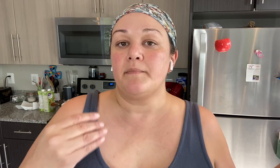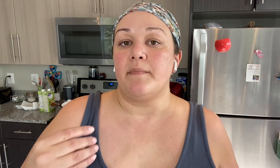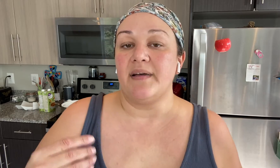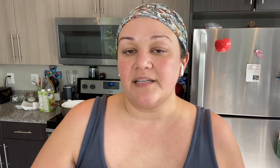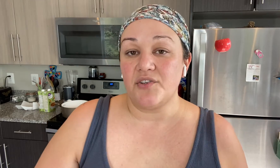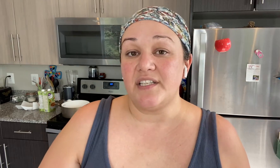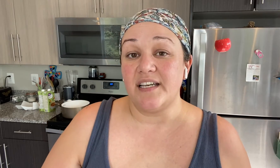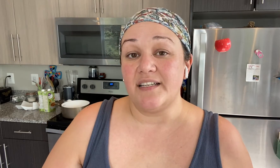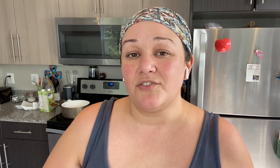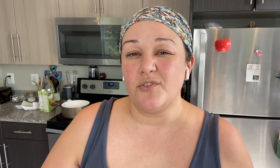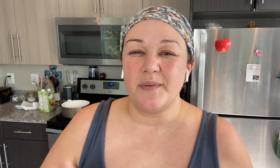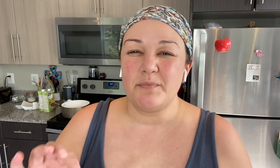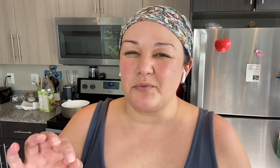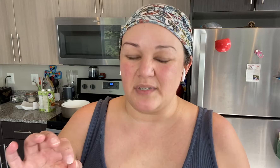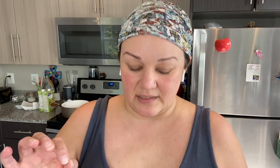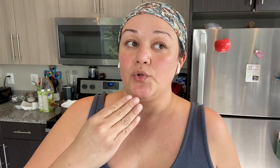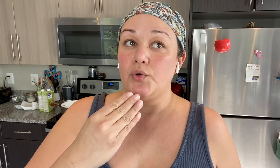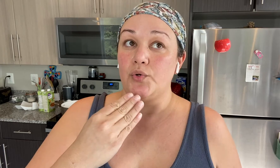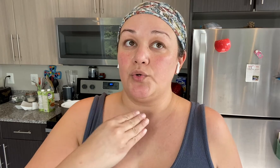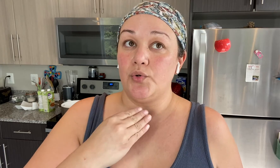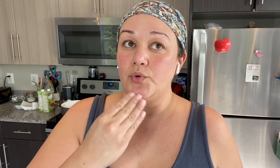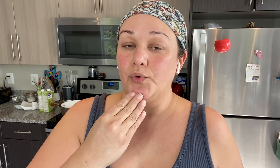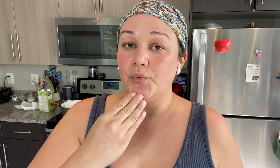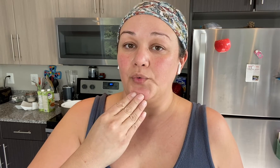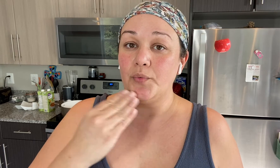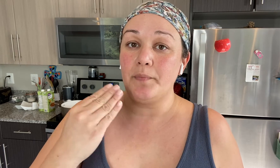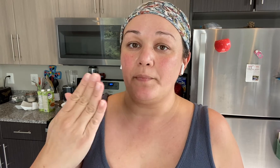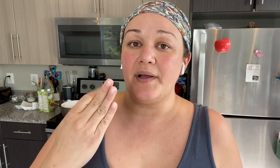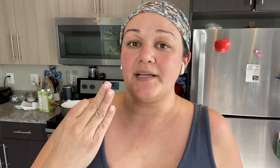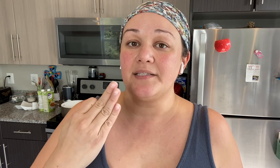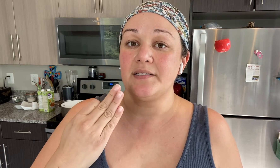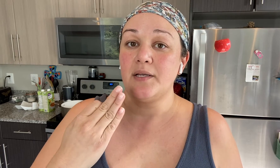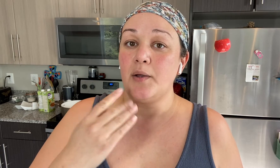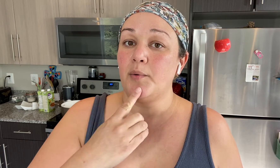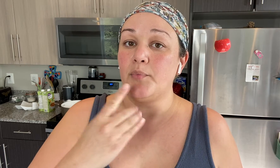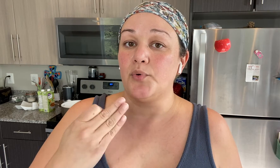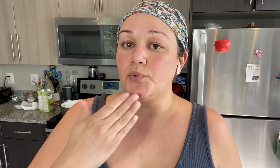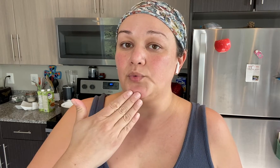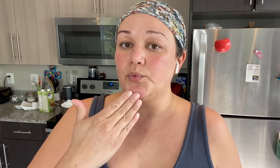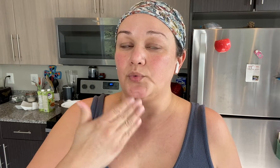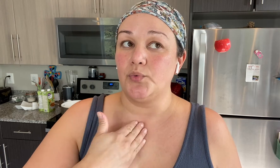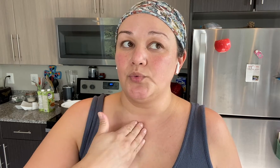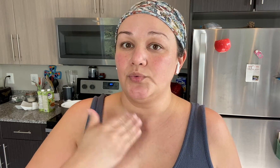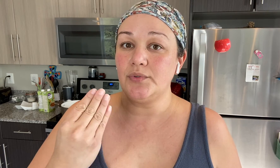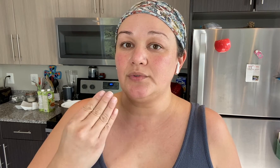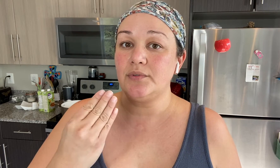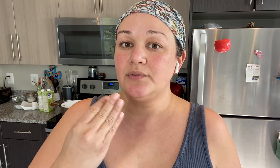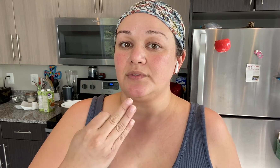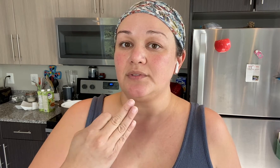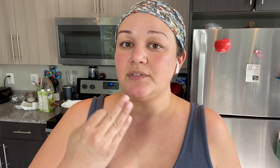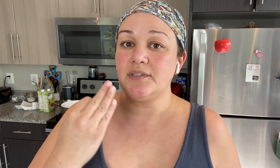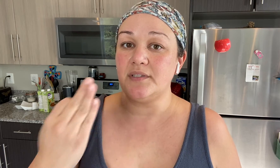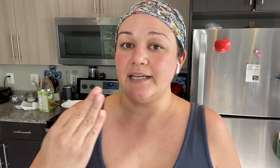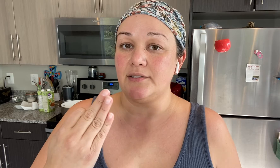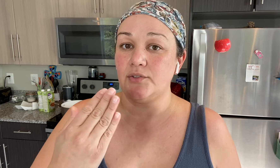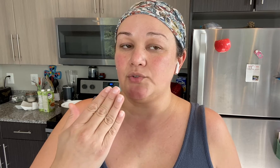Vas a cocinar esto nomás por un rato. No más por un